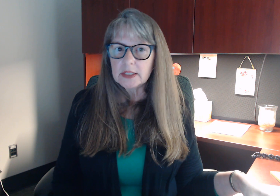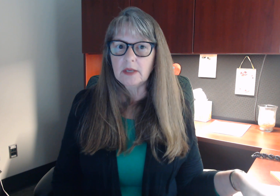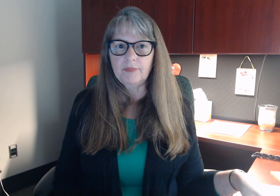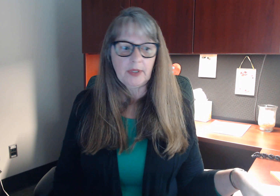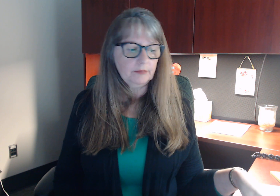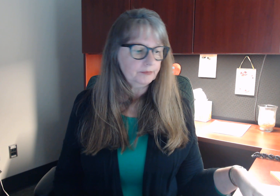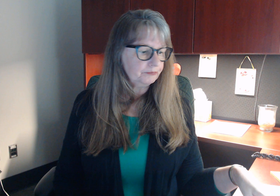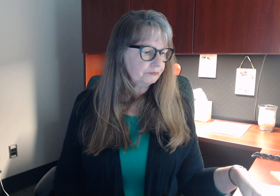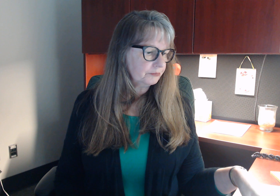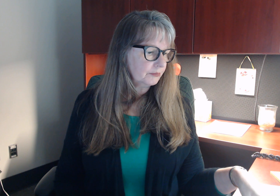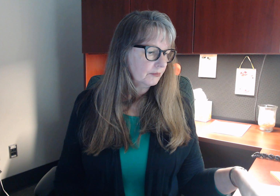something.